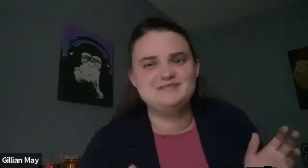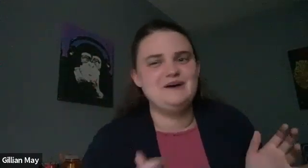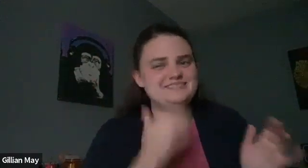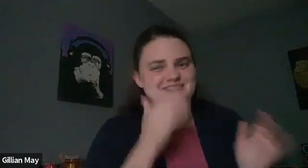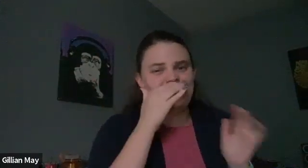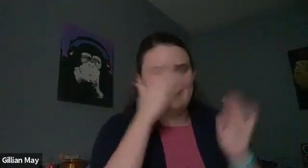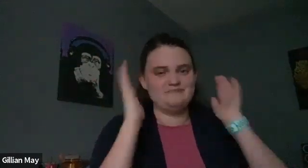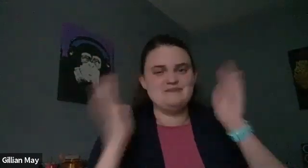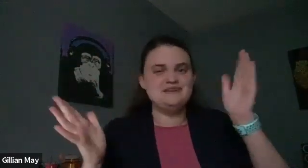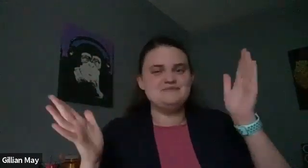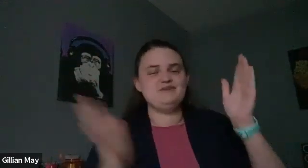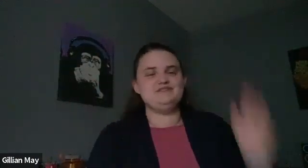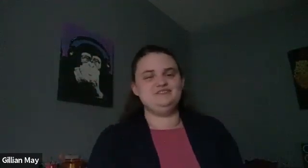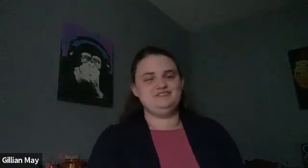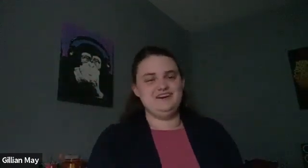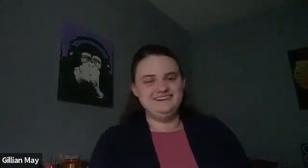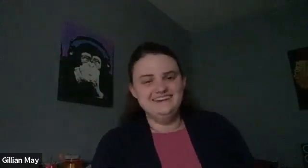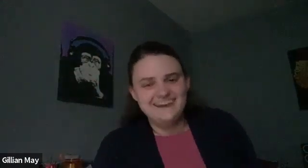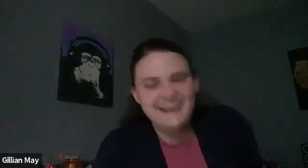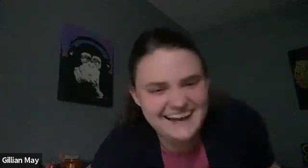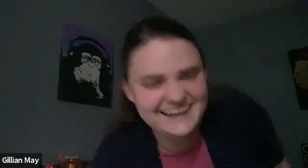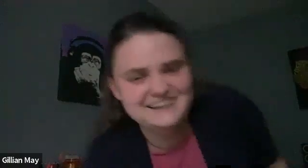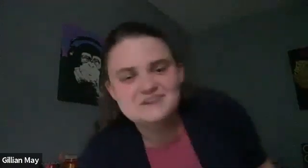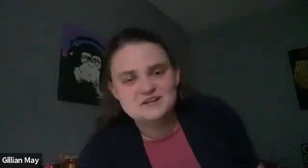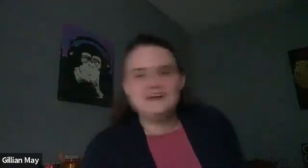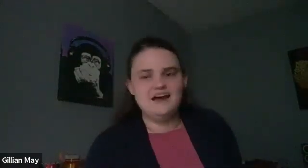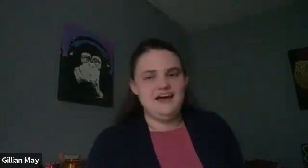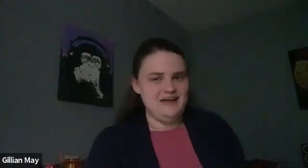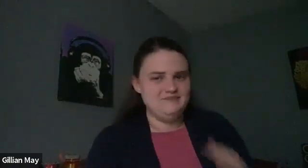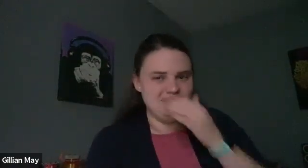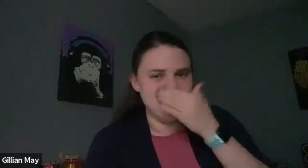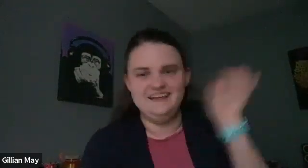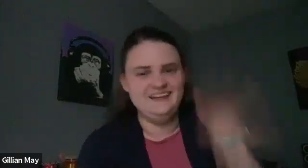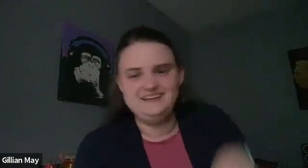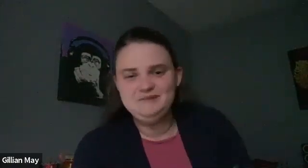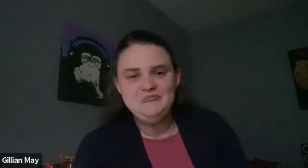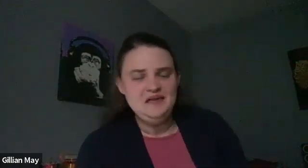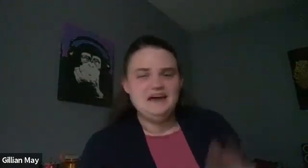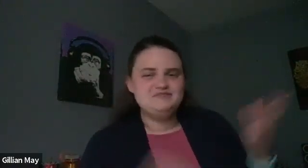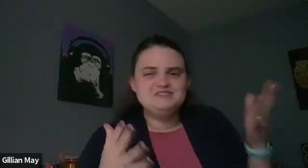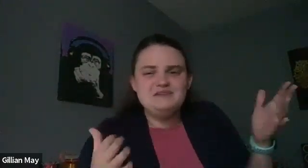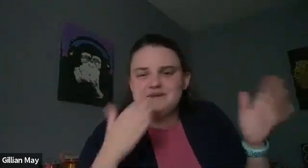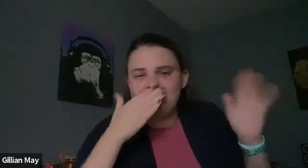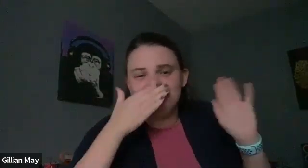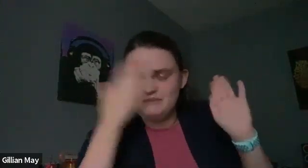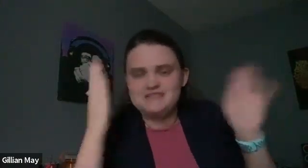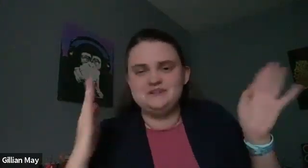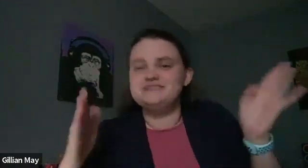spice. So I made it my goal this year to try it. You're like, I'm not like, I'm just not a big pumpkin spice person,